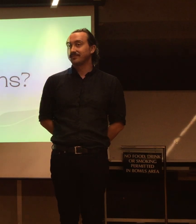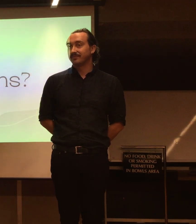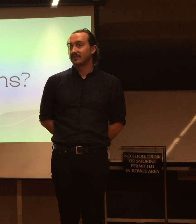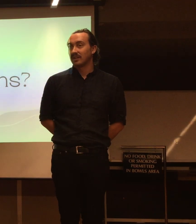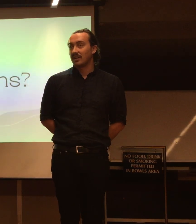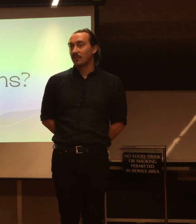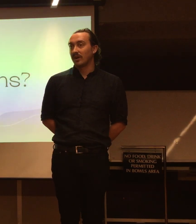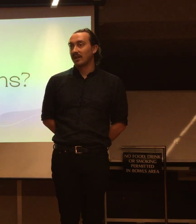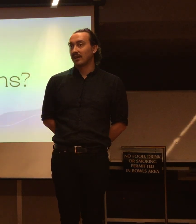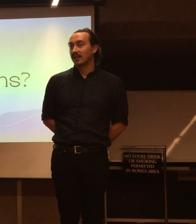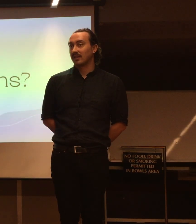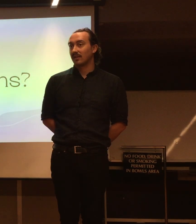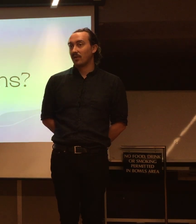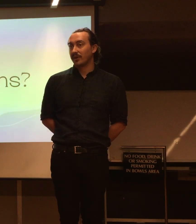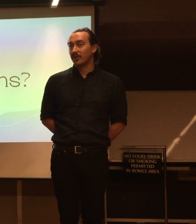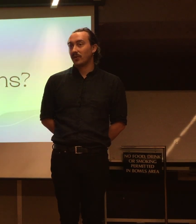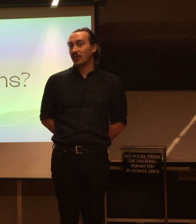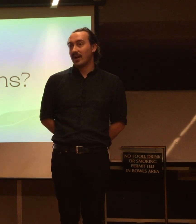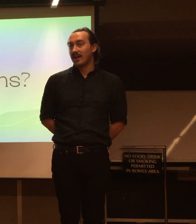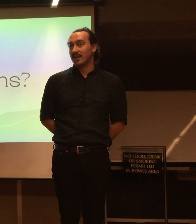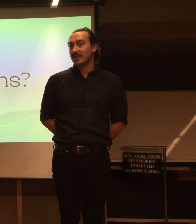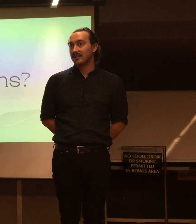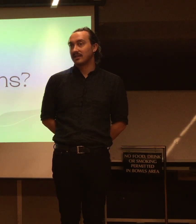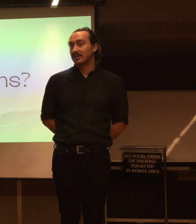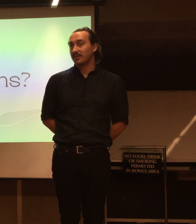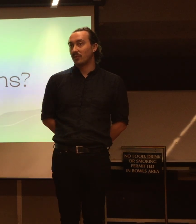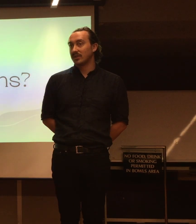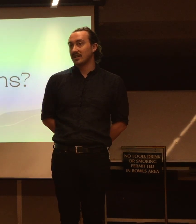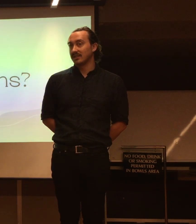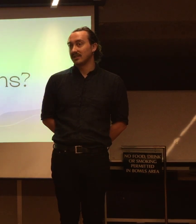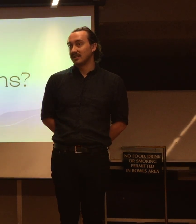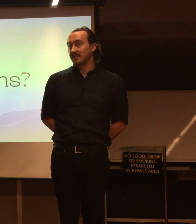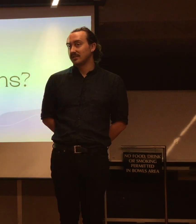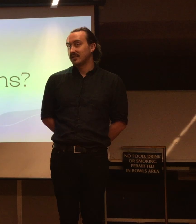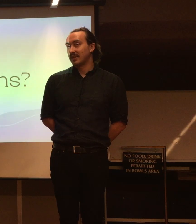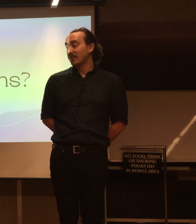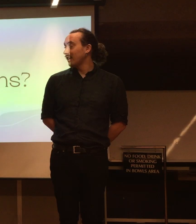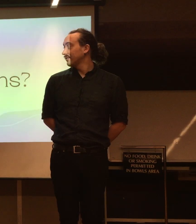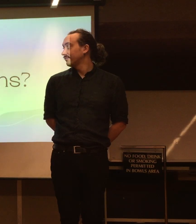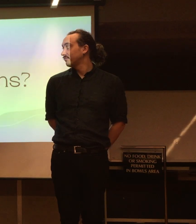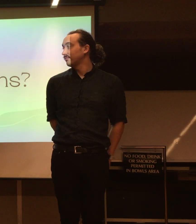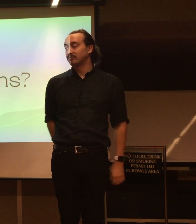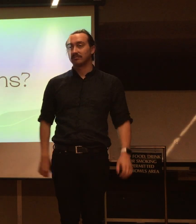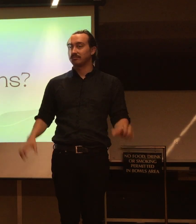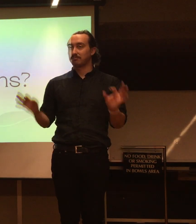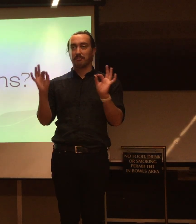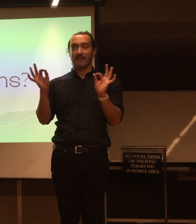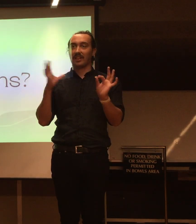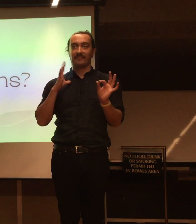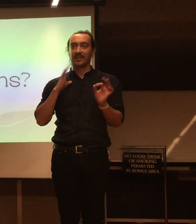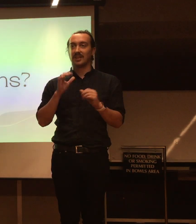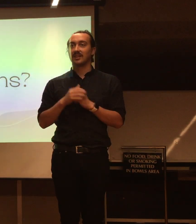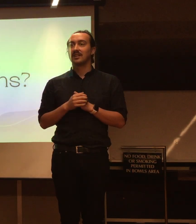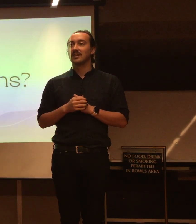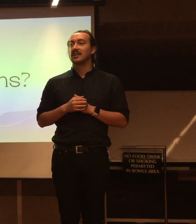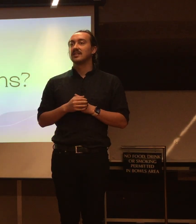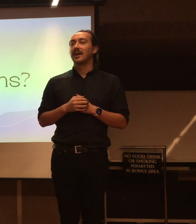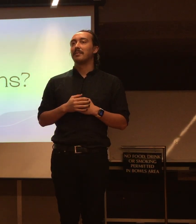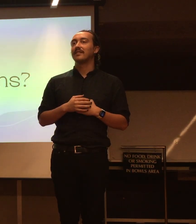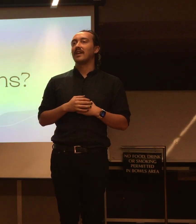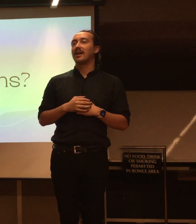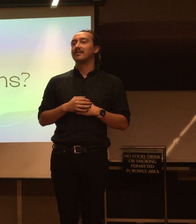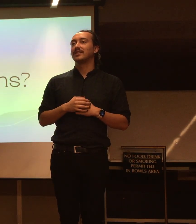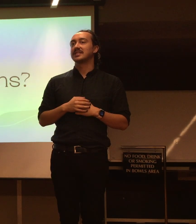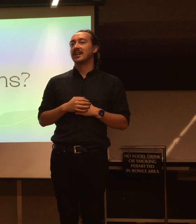sardines with oil and water? Yeah. Is that okay? They are perfectly, they're good, very good.